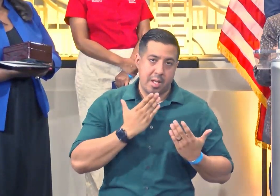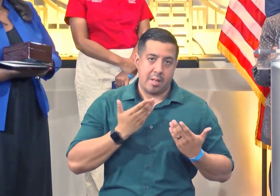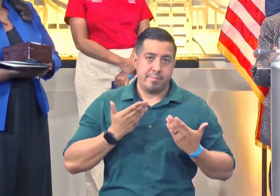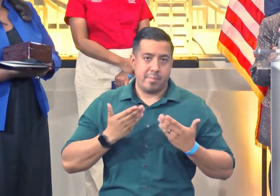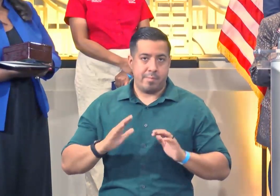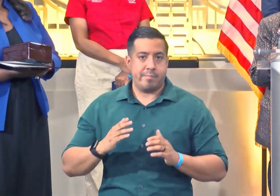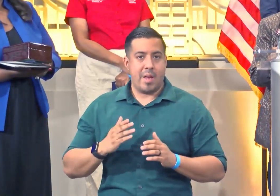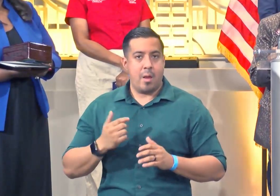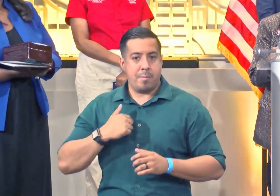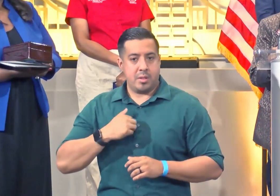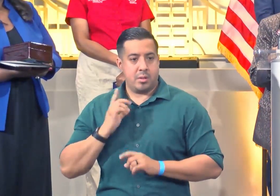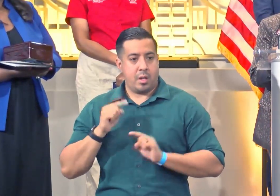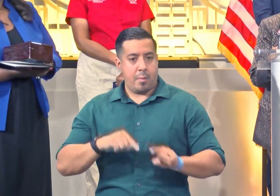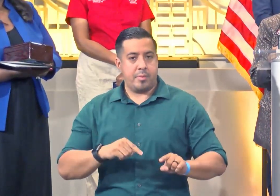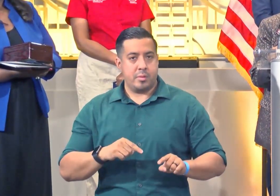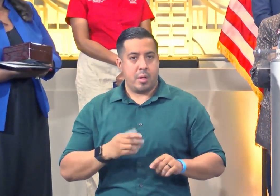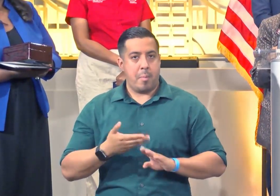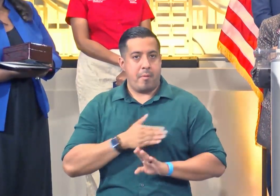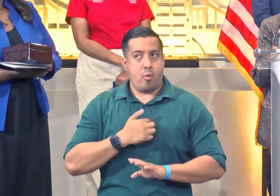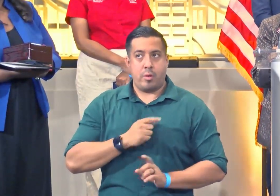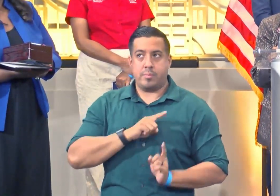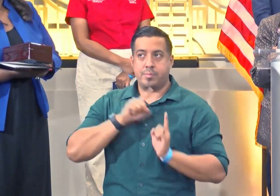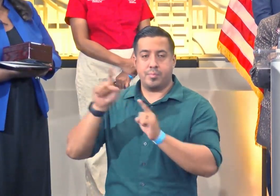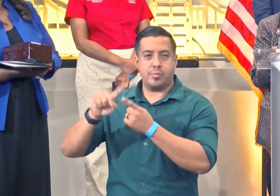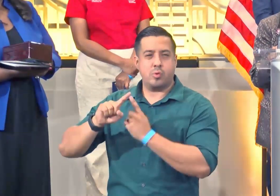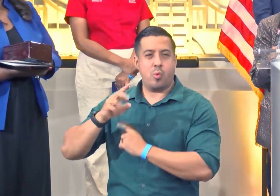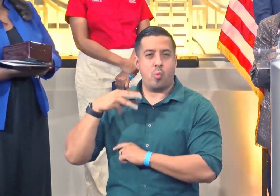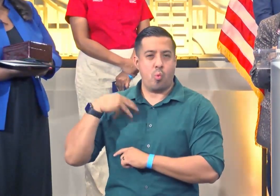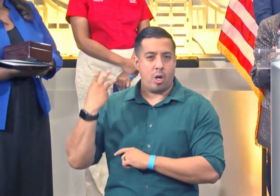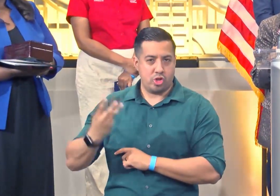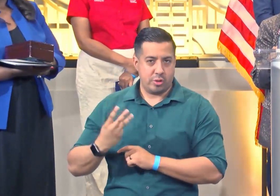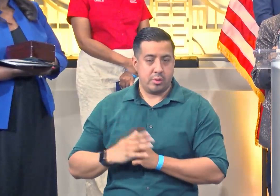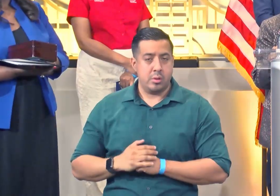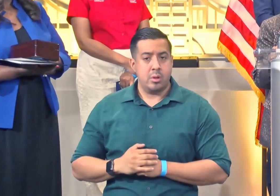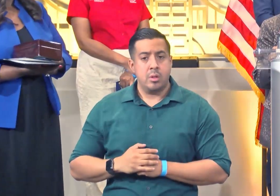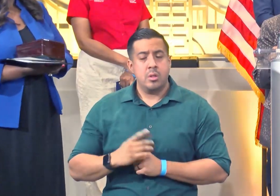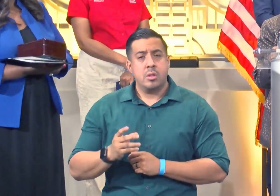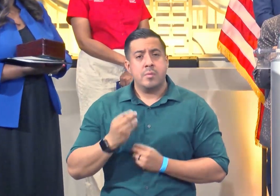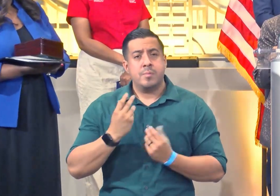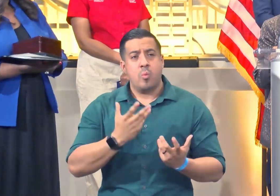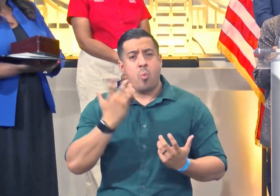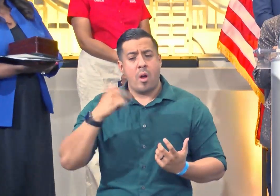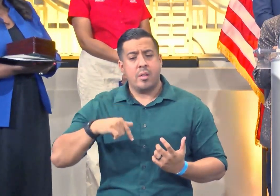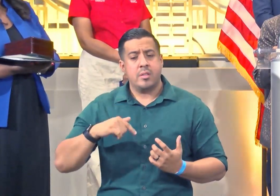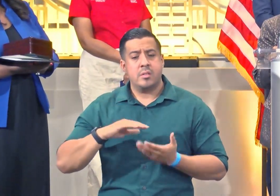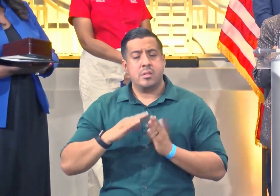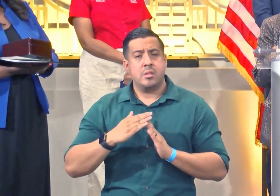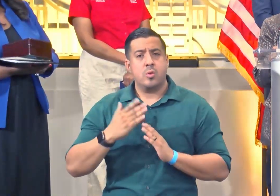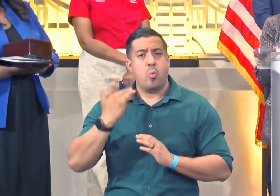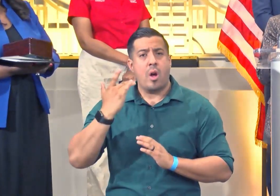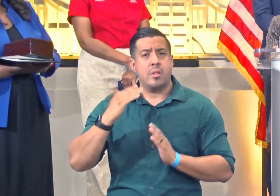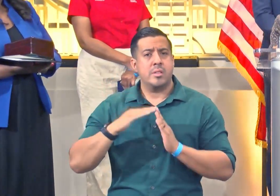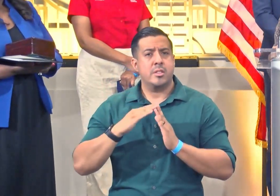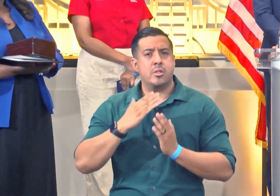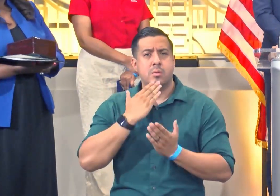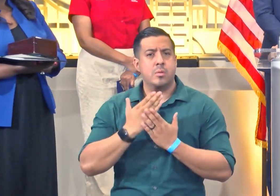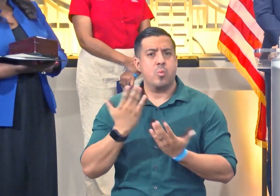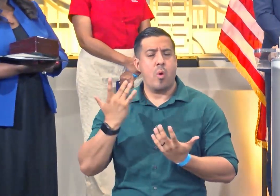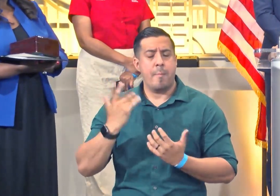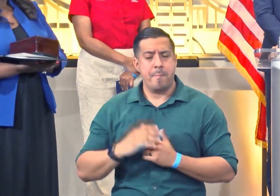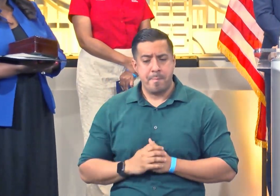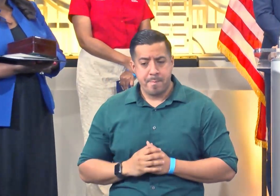be here before I take off to Washington, let me tell you what else makes a great city. It is when